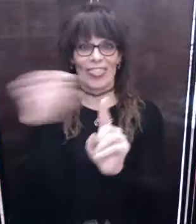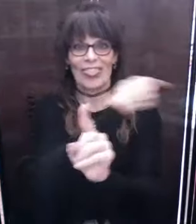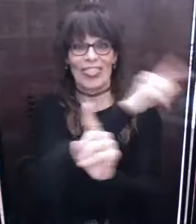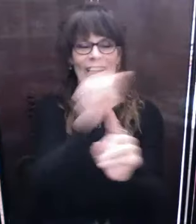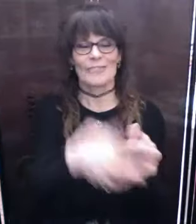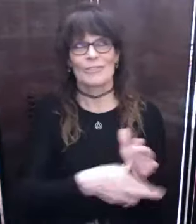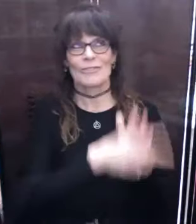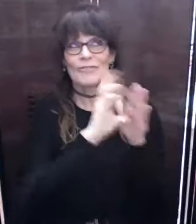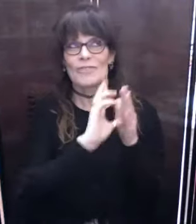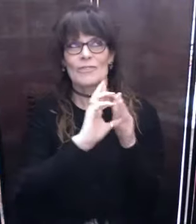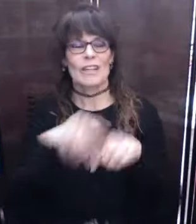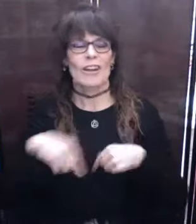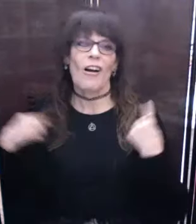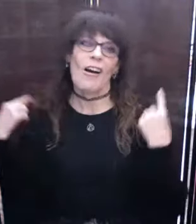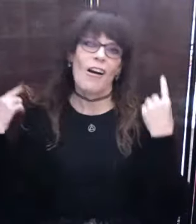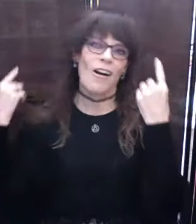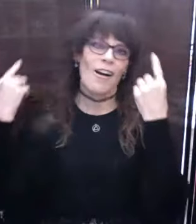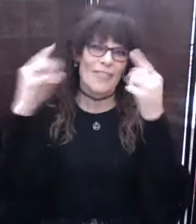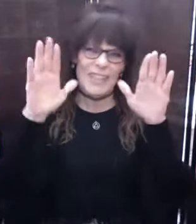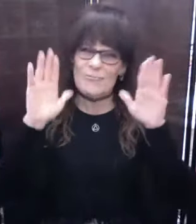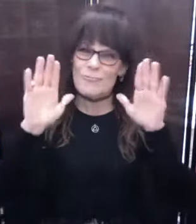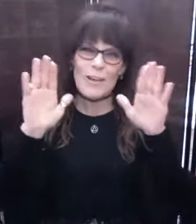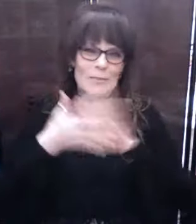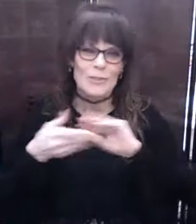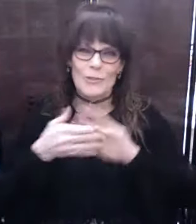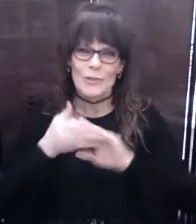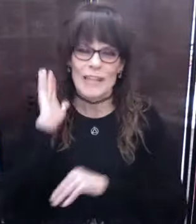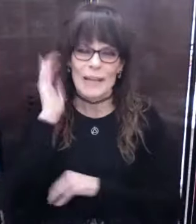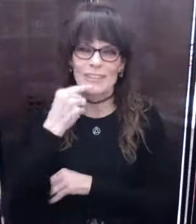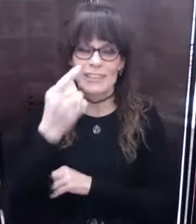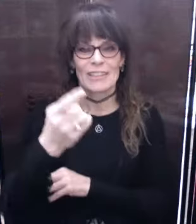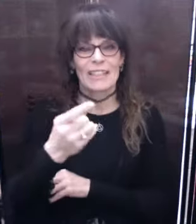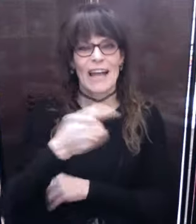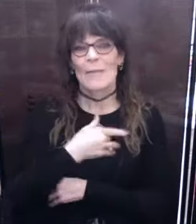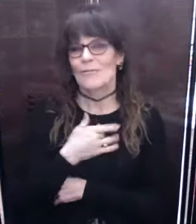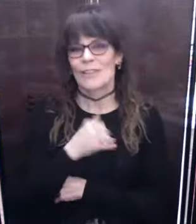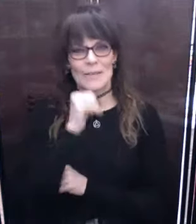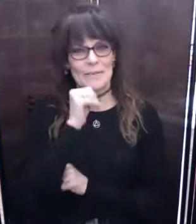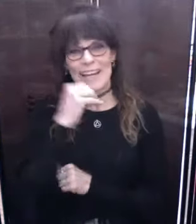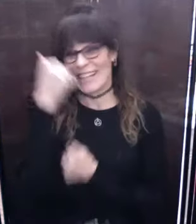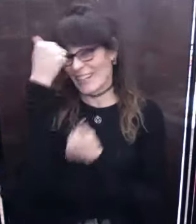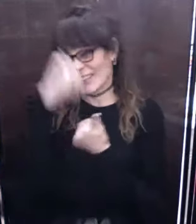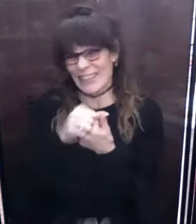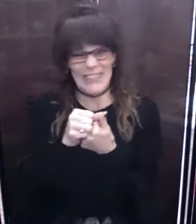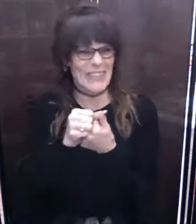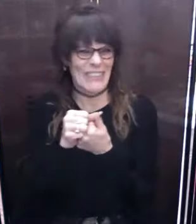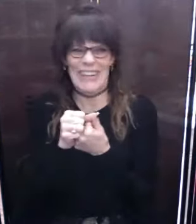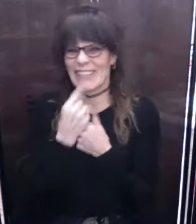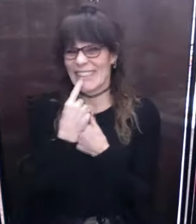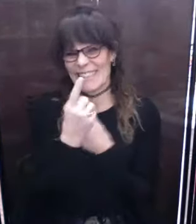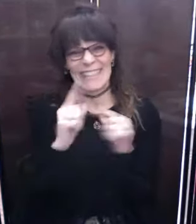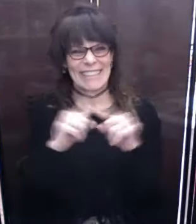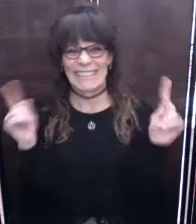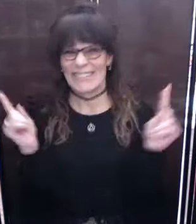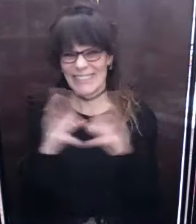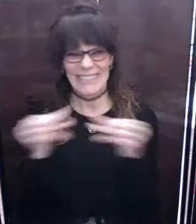incredible stories I was going to tell you, and I have a feeling that I'm not going to remember any of those. I'm probably going to tell you some different ones today because that just seems to be the way it works.